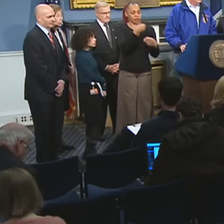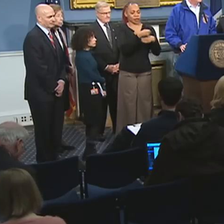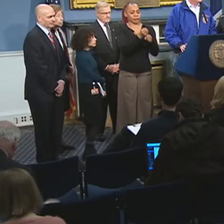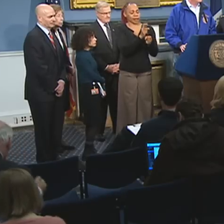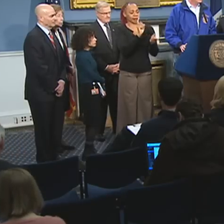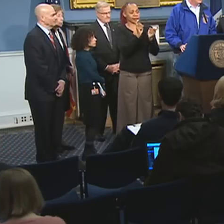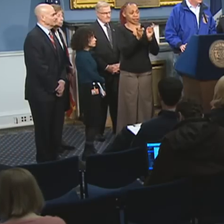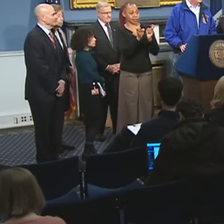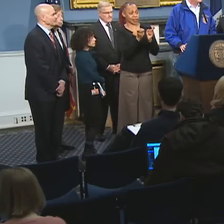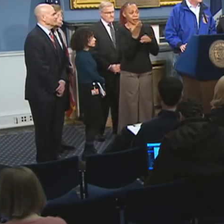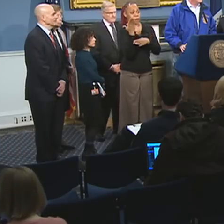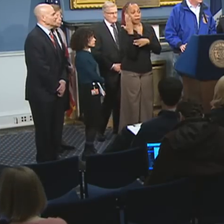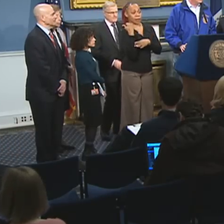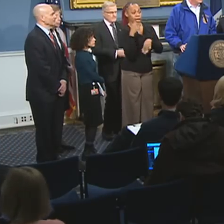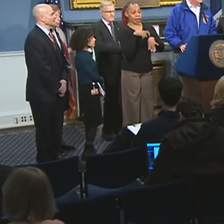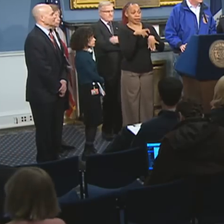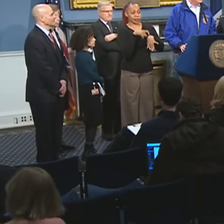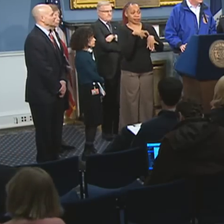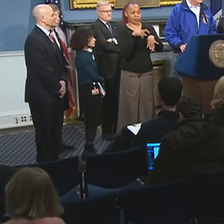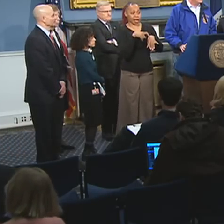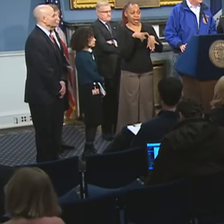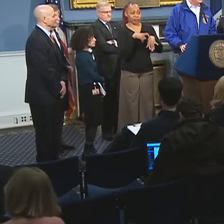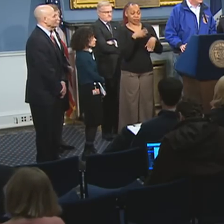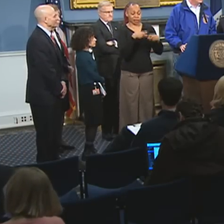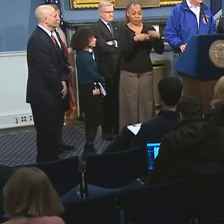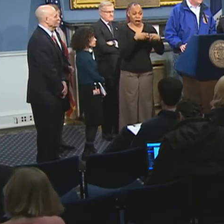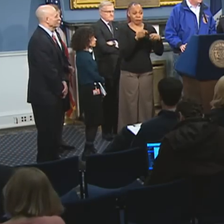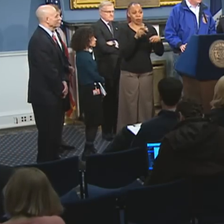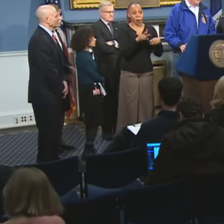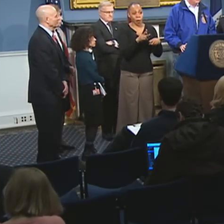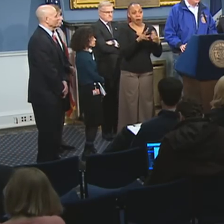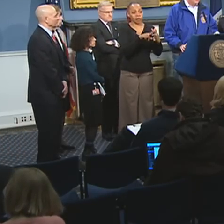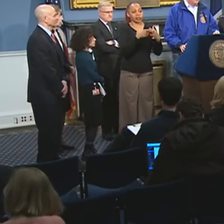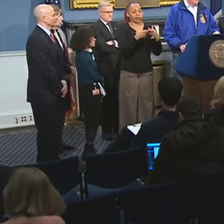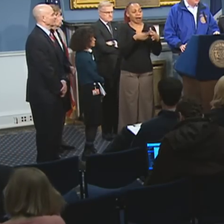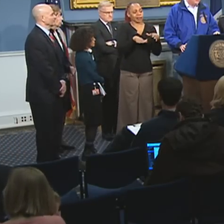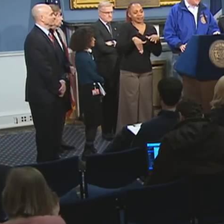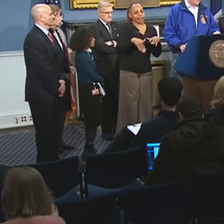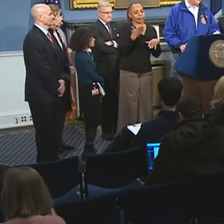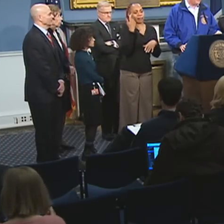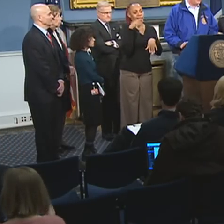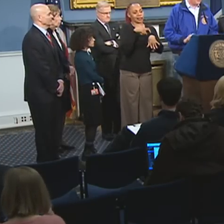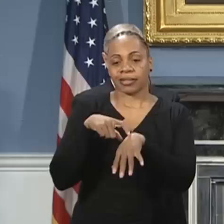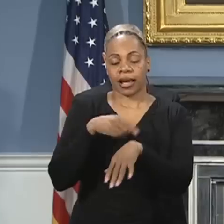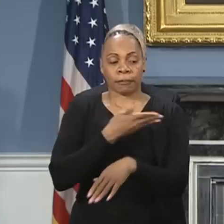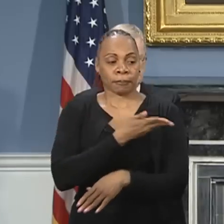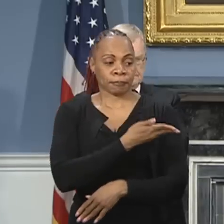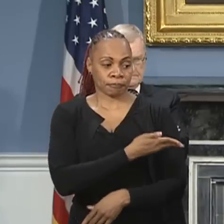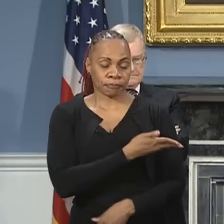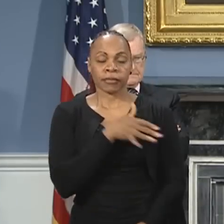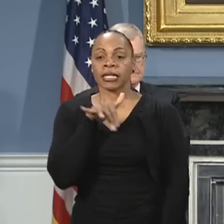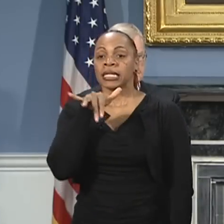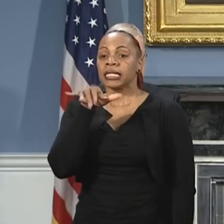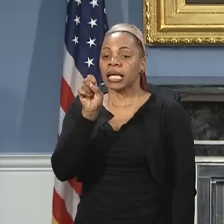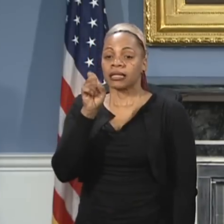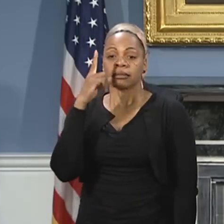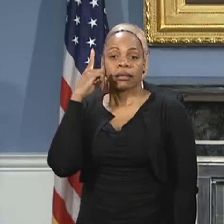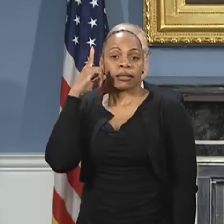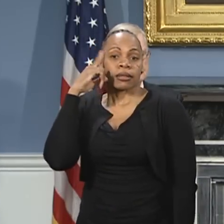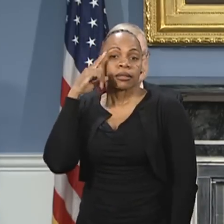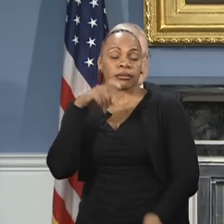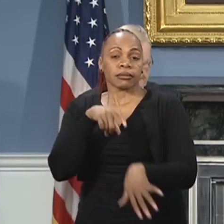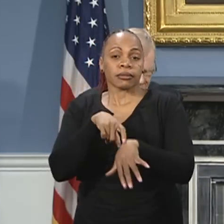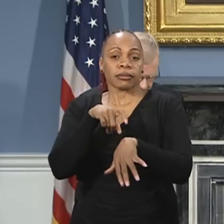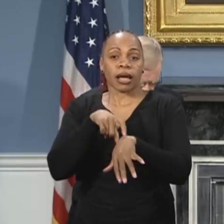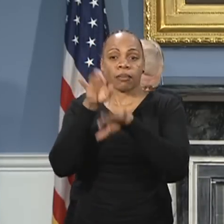significant problem last time, or do you think the trash removal started too late last time to get the plows out on the Upper East Side? Yeah, I think the timing of the storm